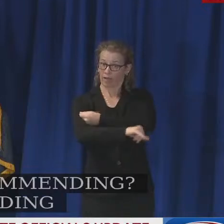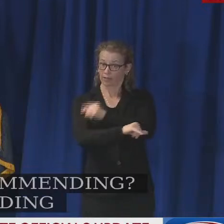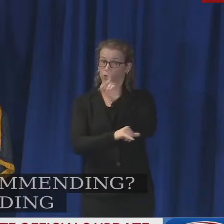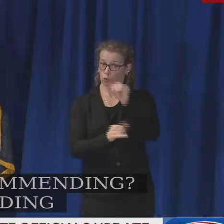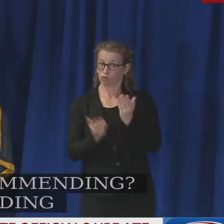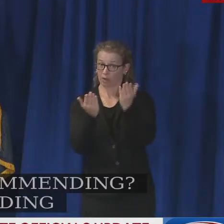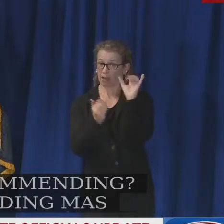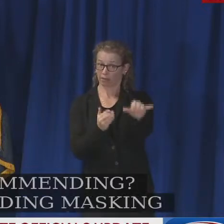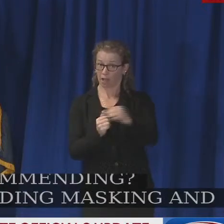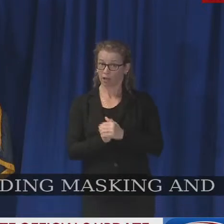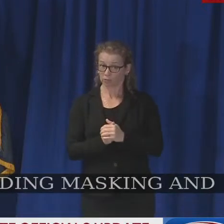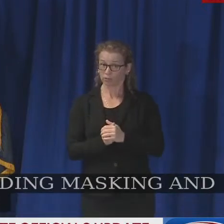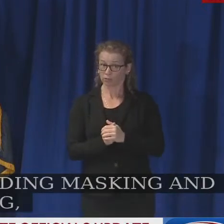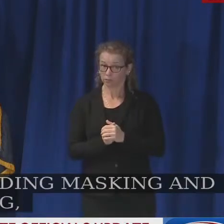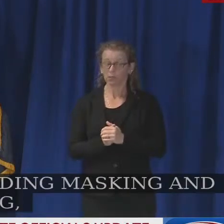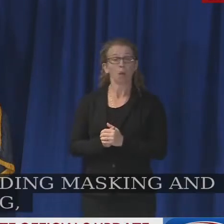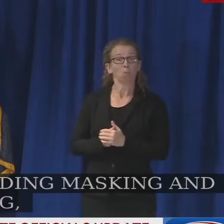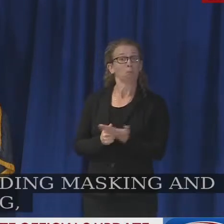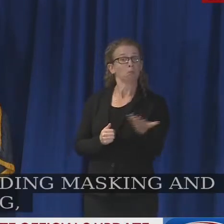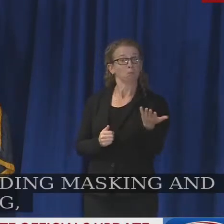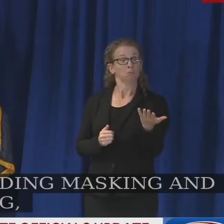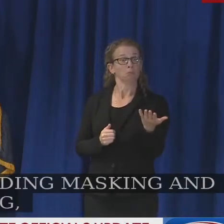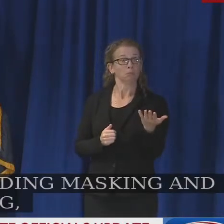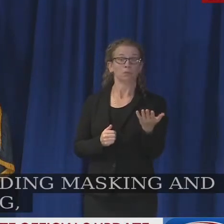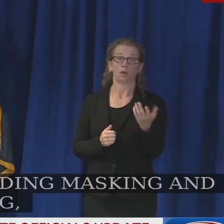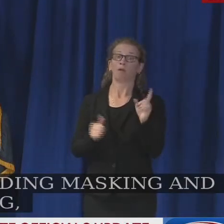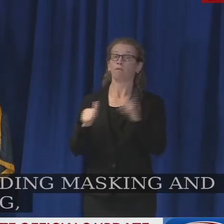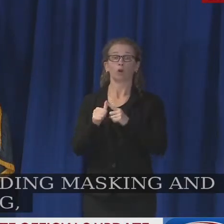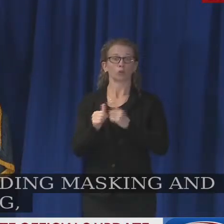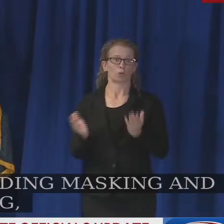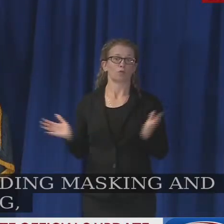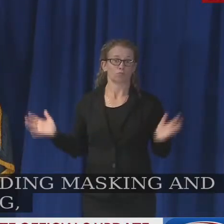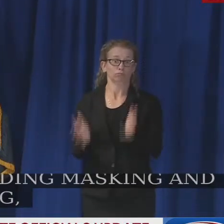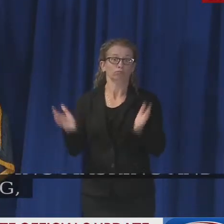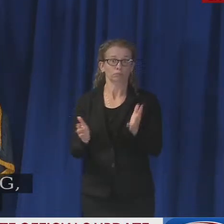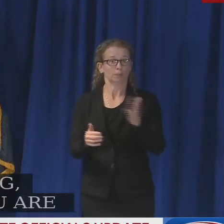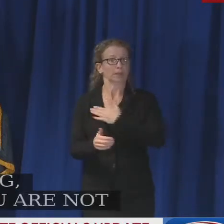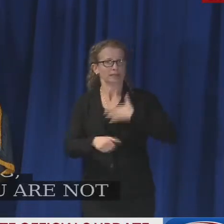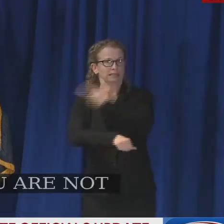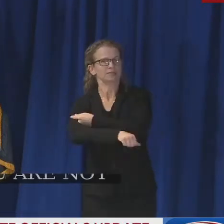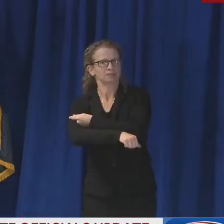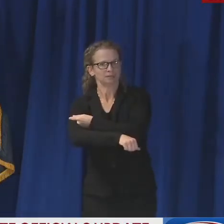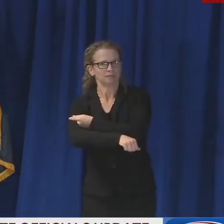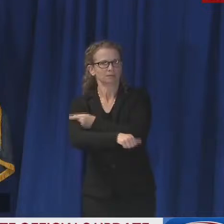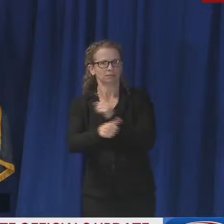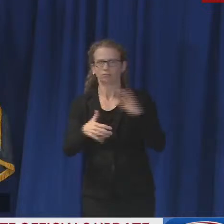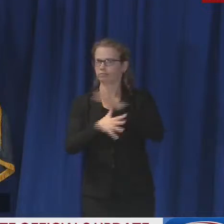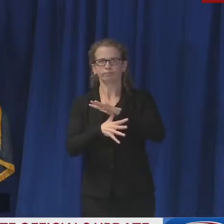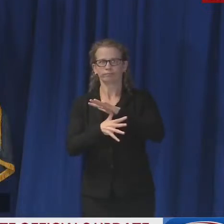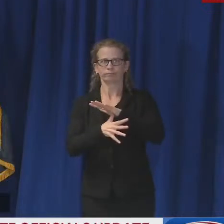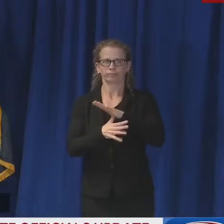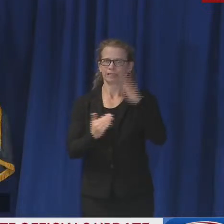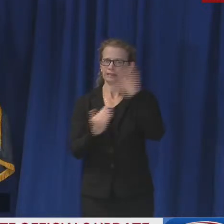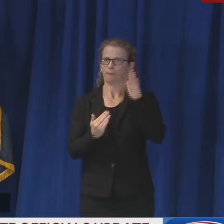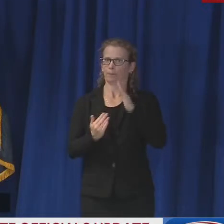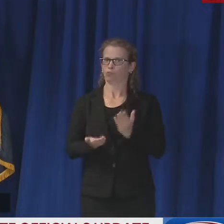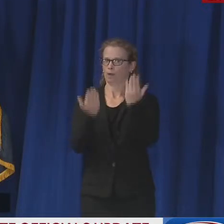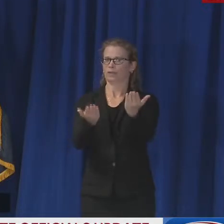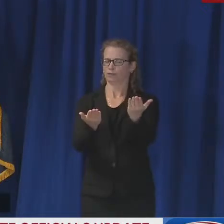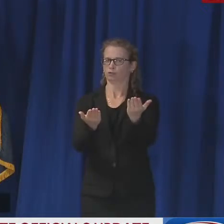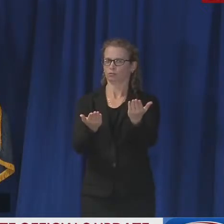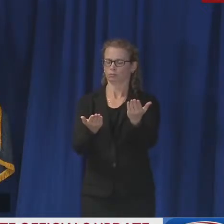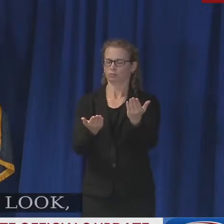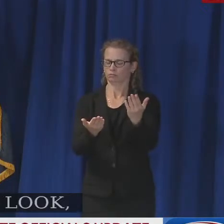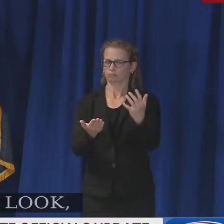Thank you. Well, look, we're recommending you get the vaccine, first and foremost. I mean, that is the number one recommendation. Get vaccinated,